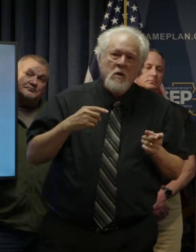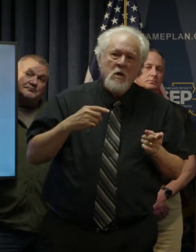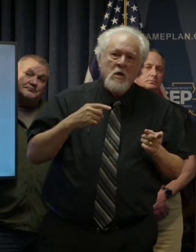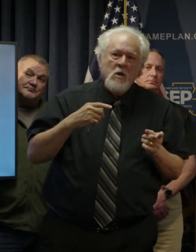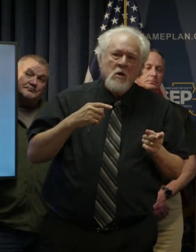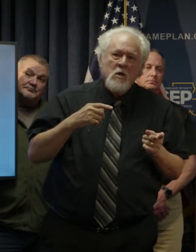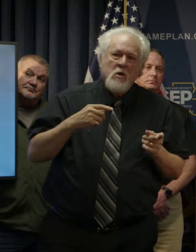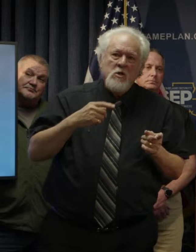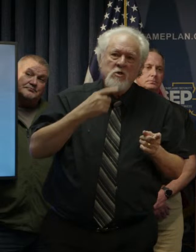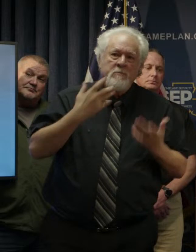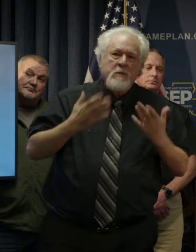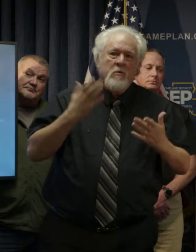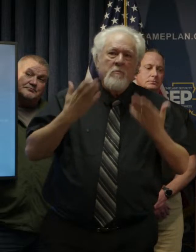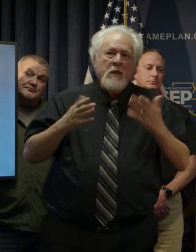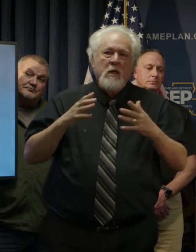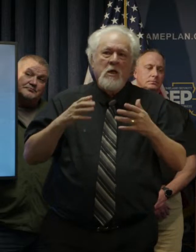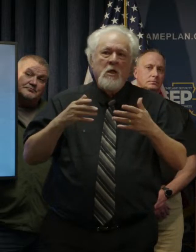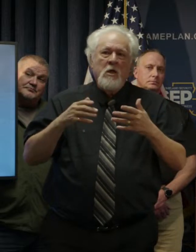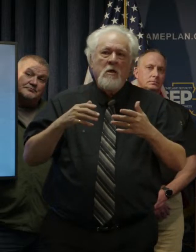might lose,